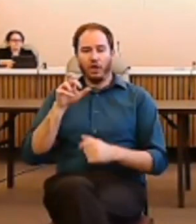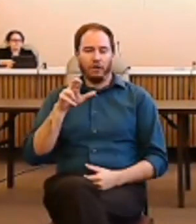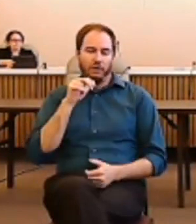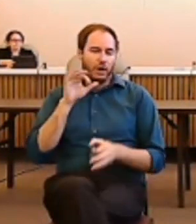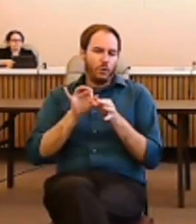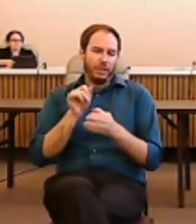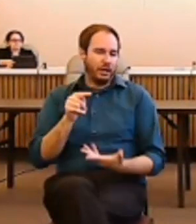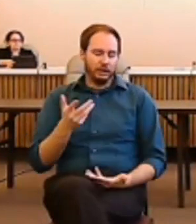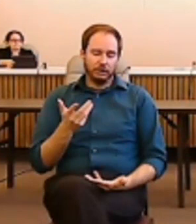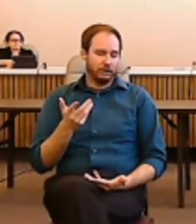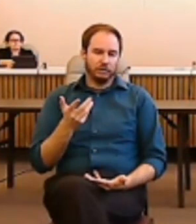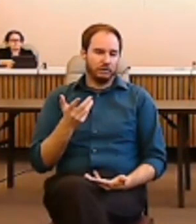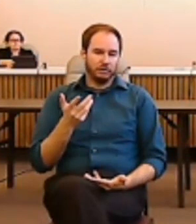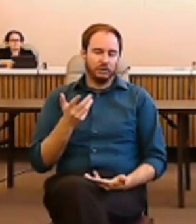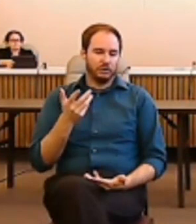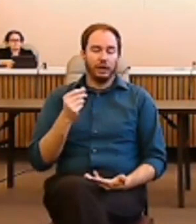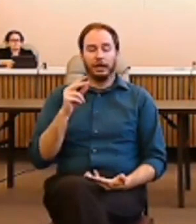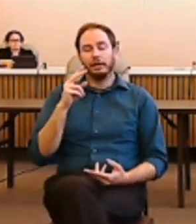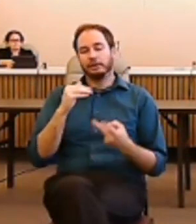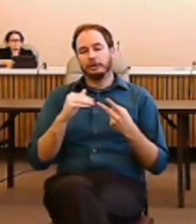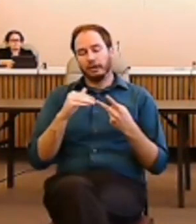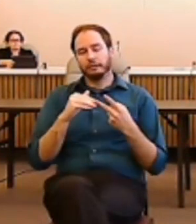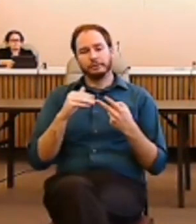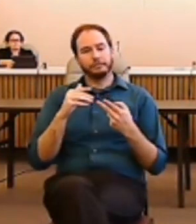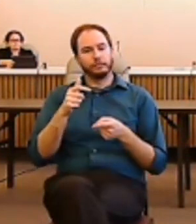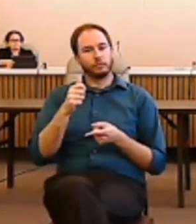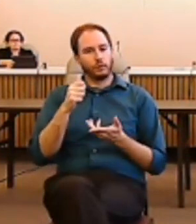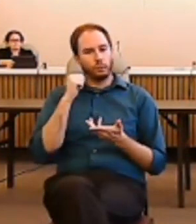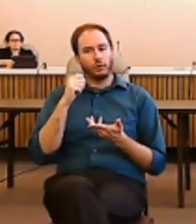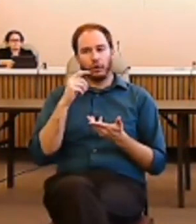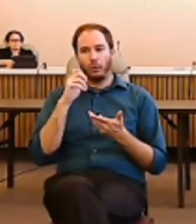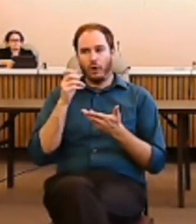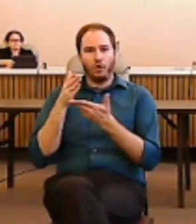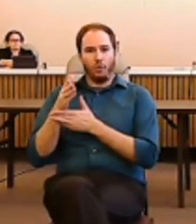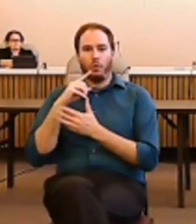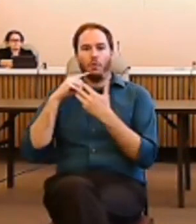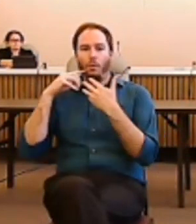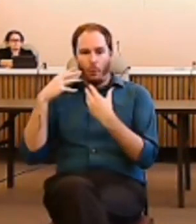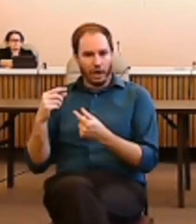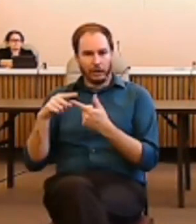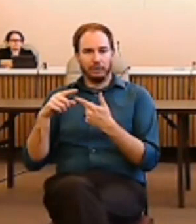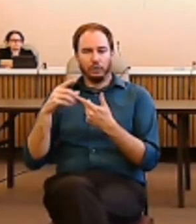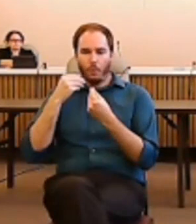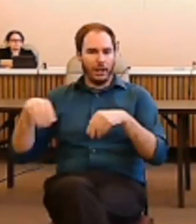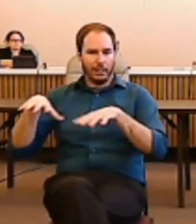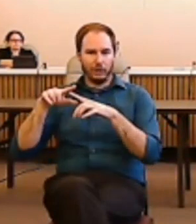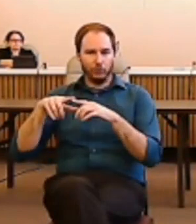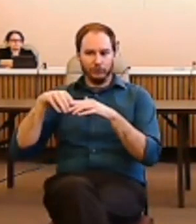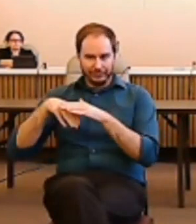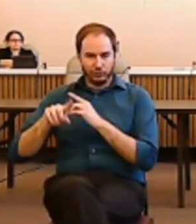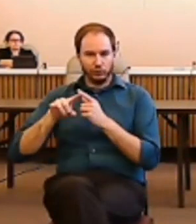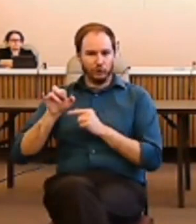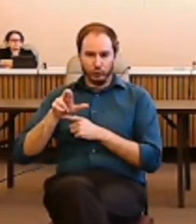it. So, and then the second thing is you're now going through a wetlands to get to the sewer, which doesn't work either.